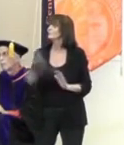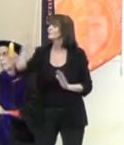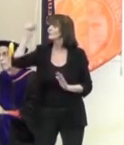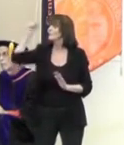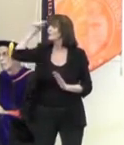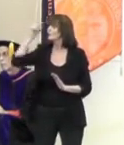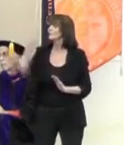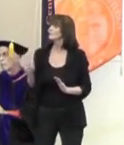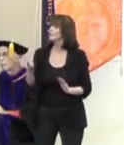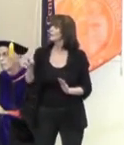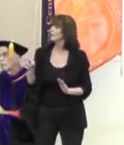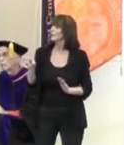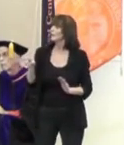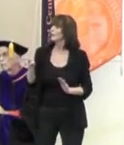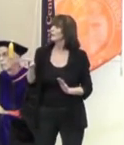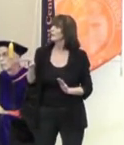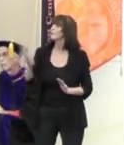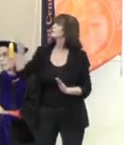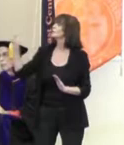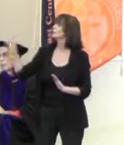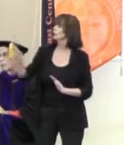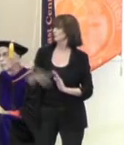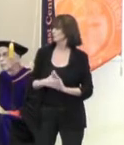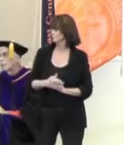Governor Kirk.